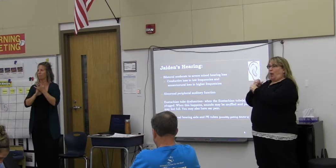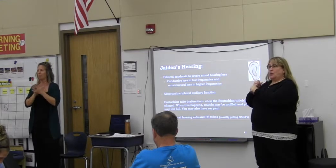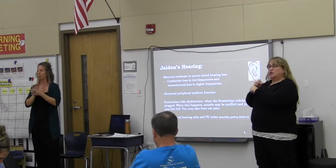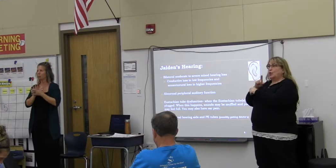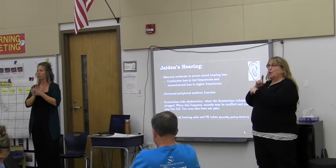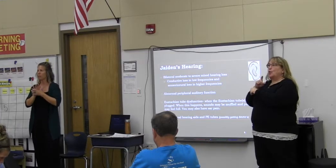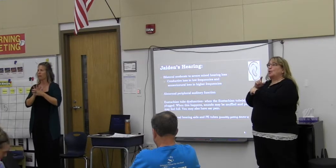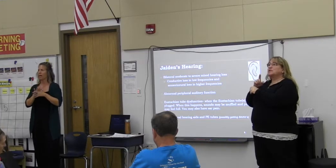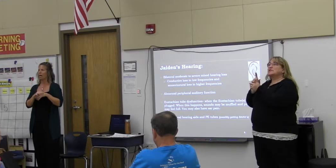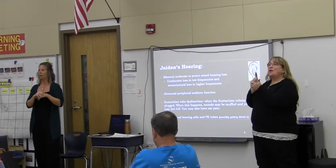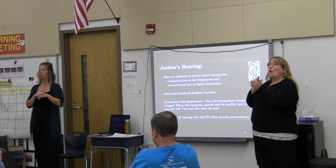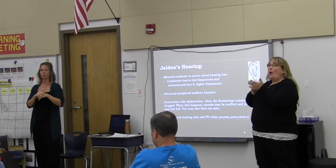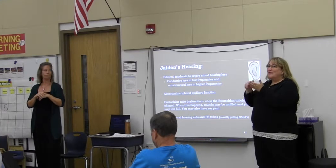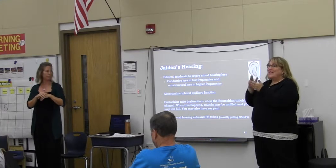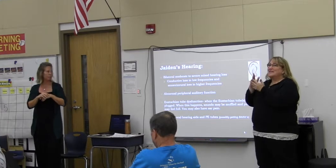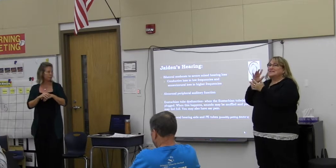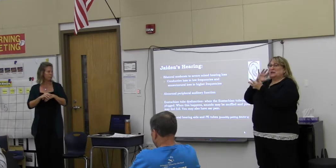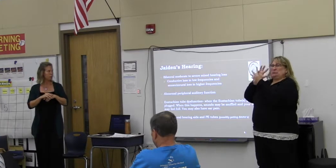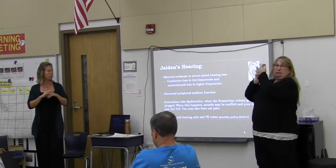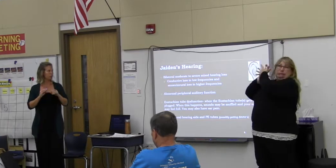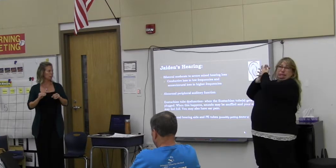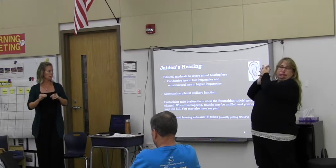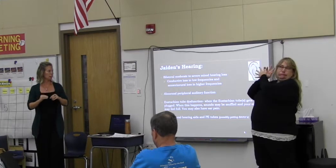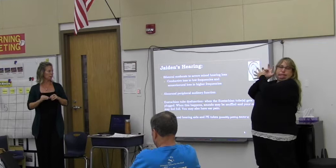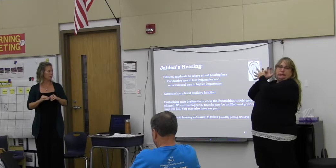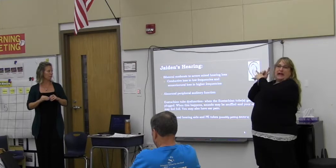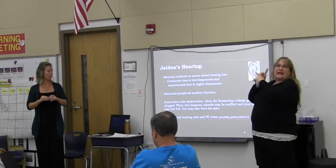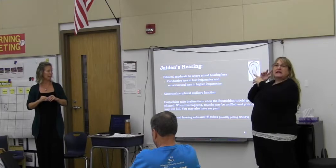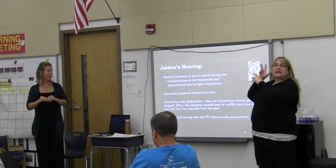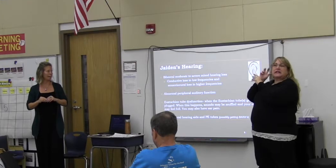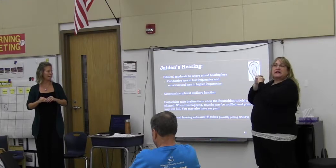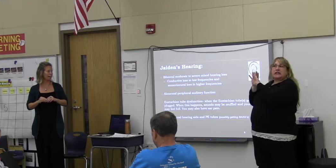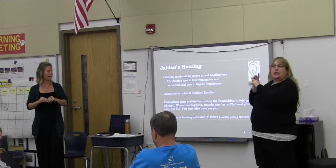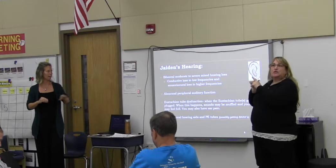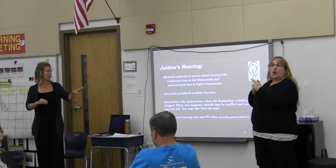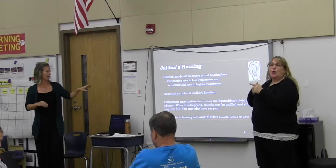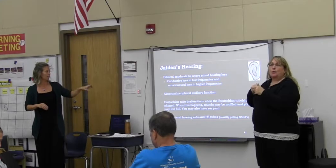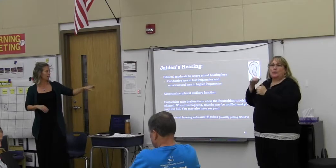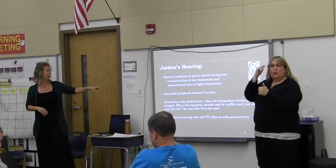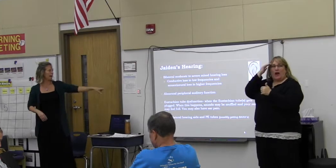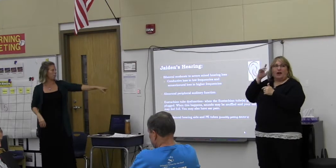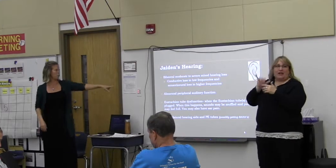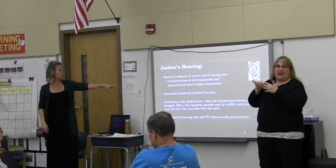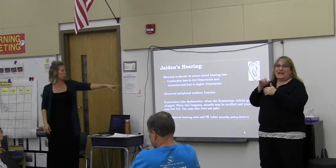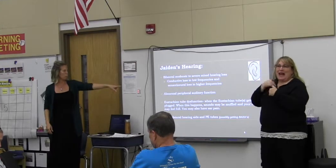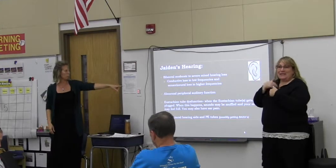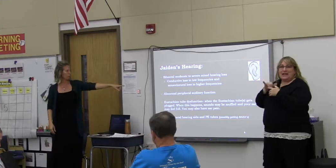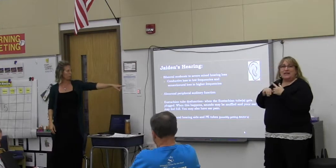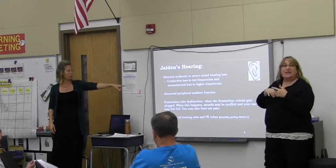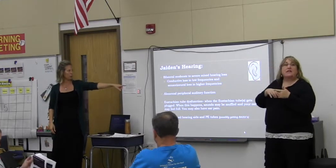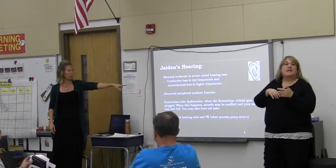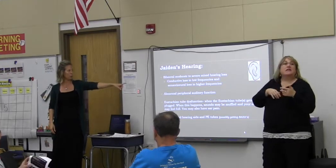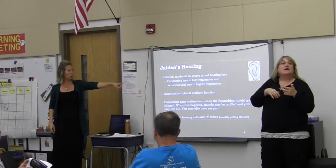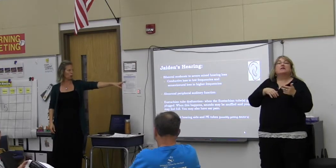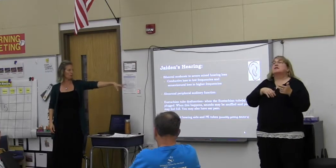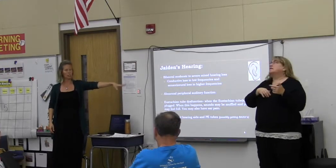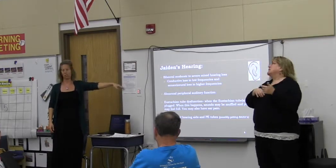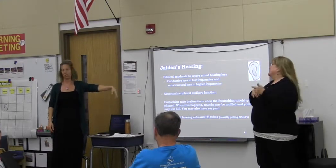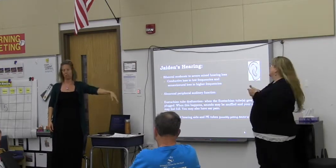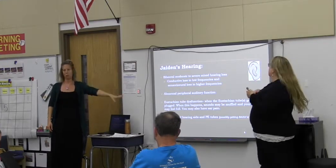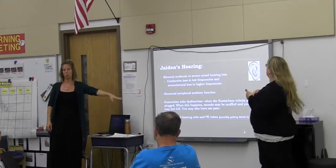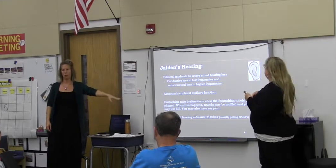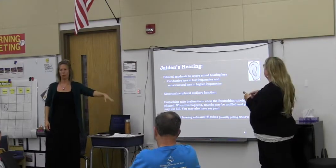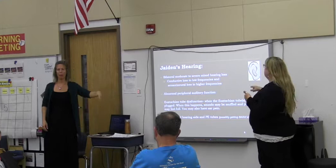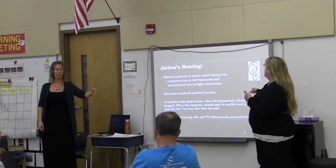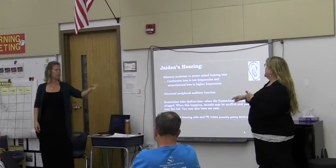sound really muffled to him. So just be mindful that he has that. The abnormal peripheral auditory